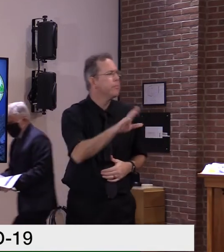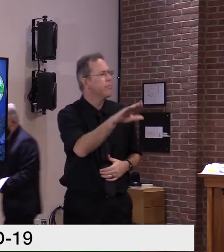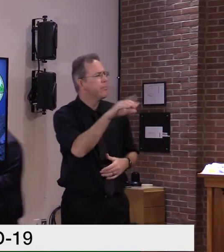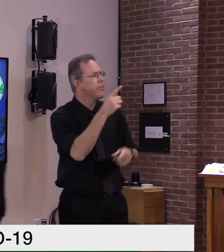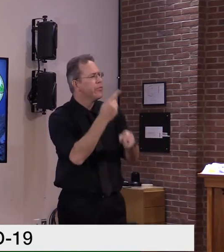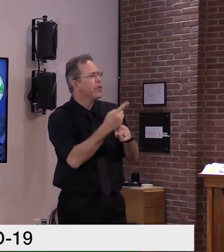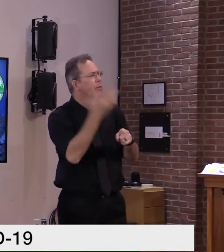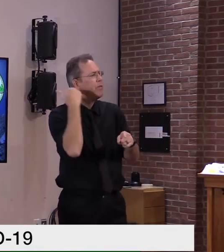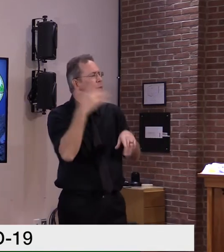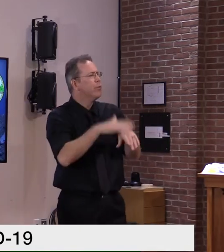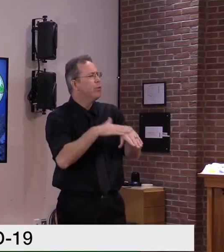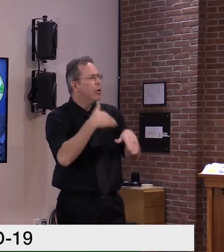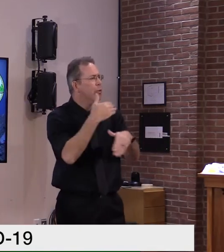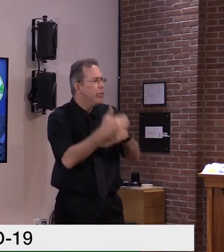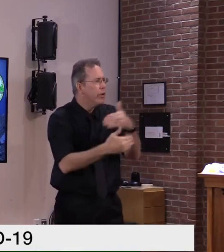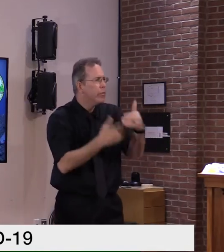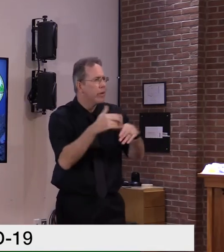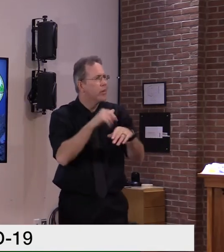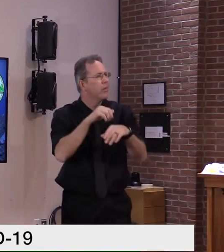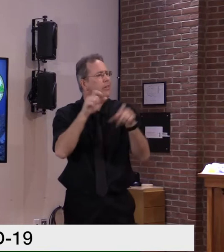answer that.